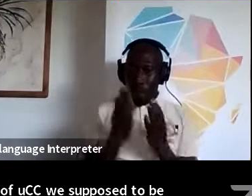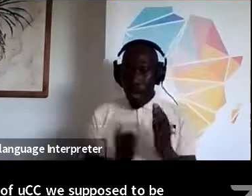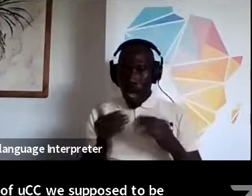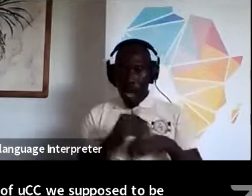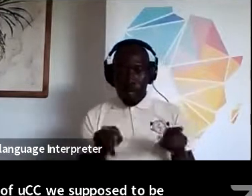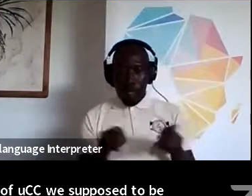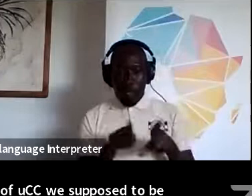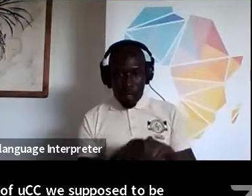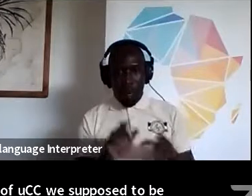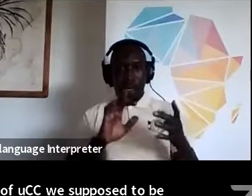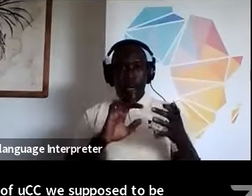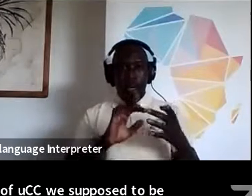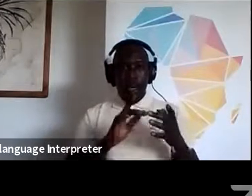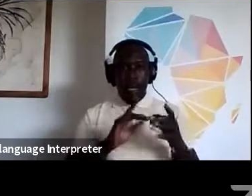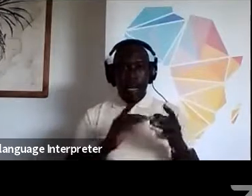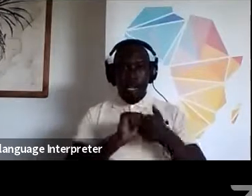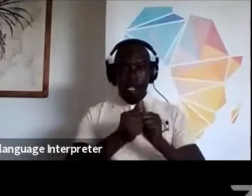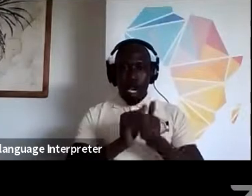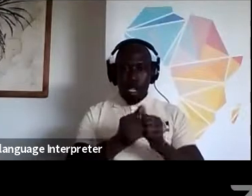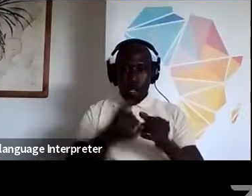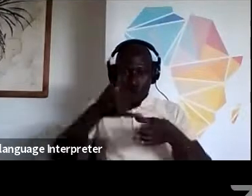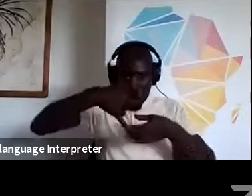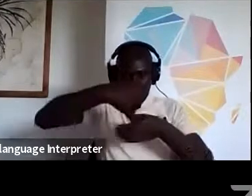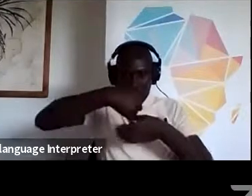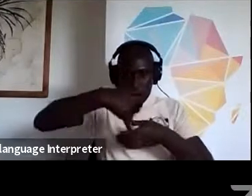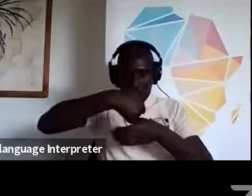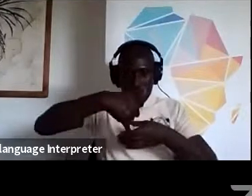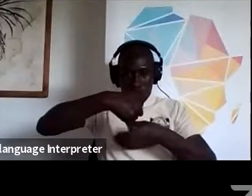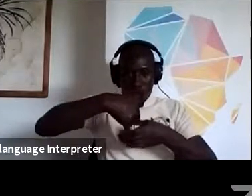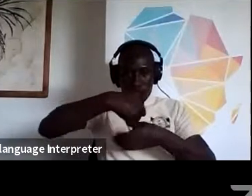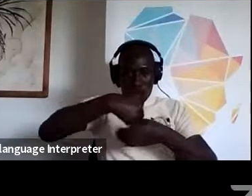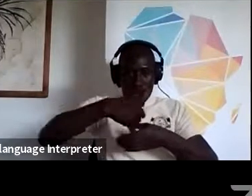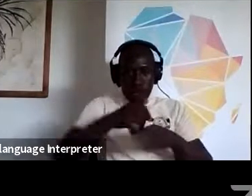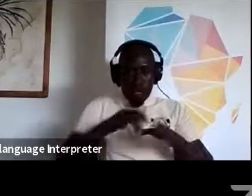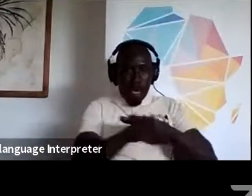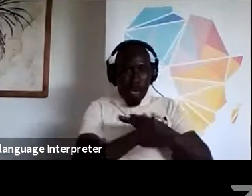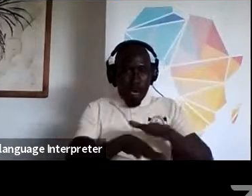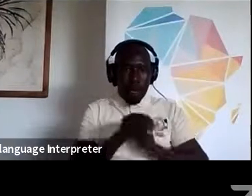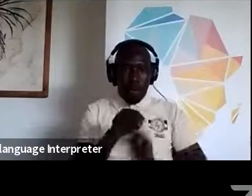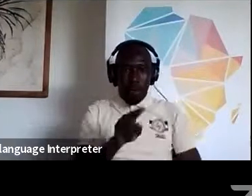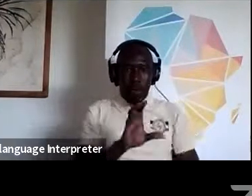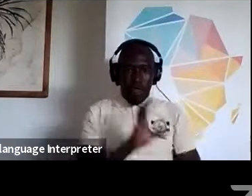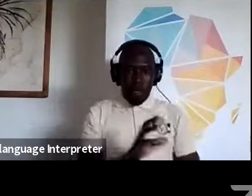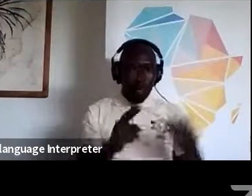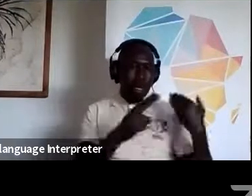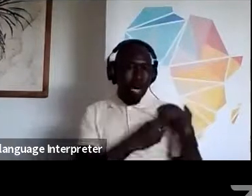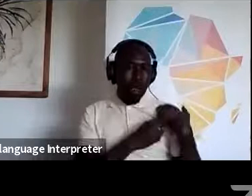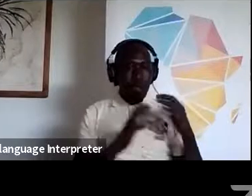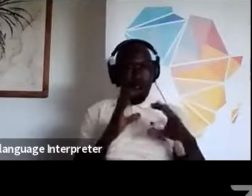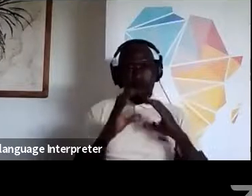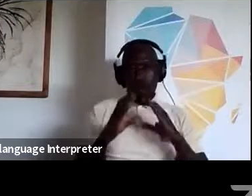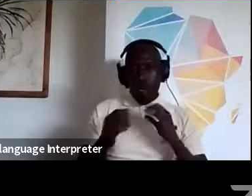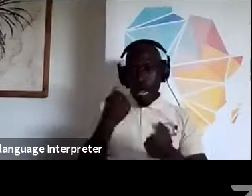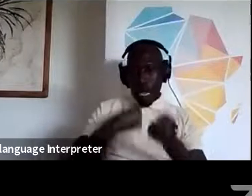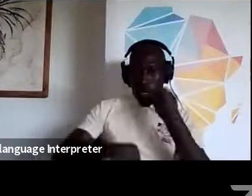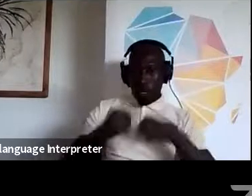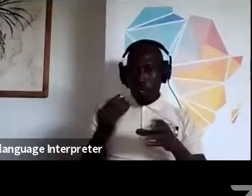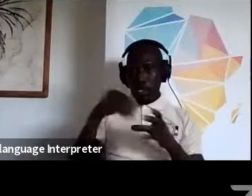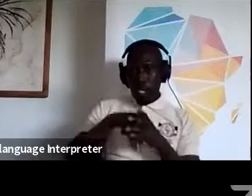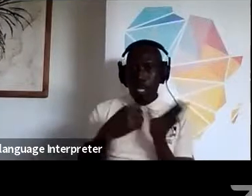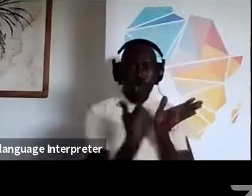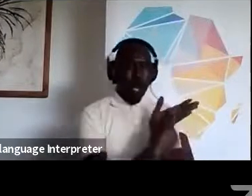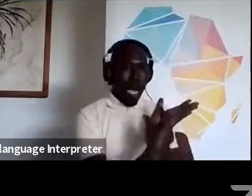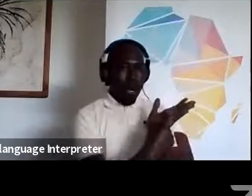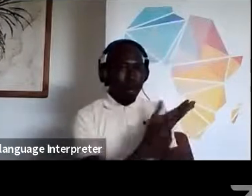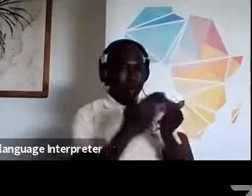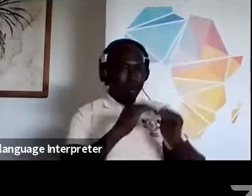and internet challenges within the confines of UCC, which is in charge of communication activities in Uganda.